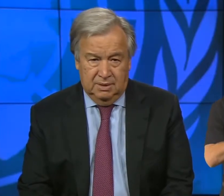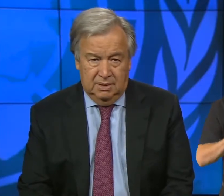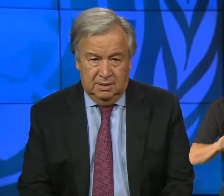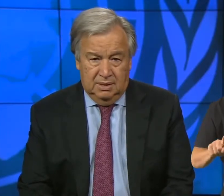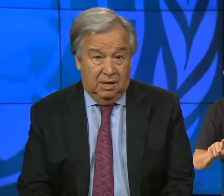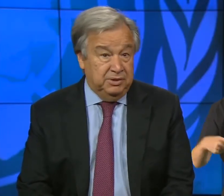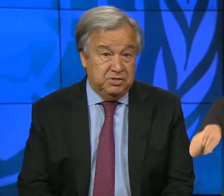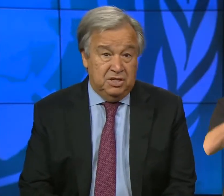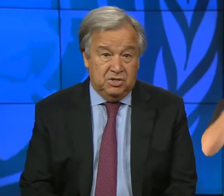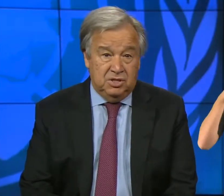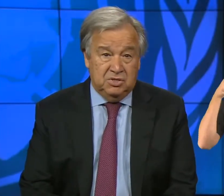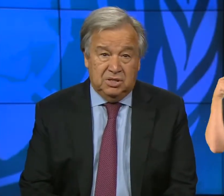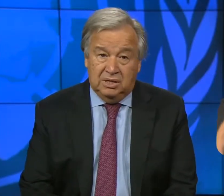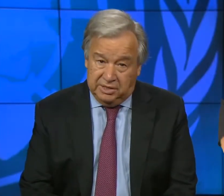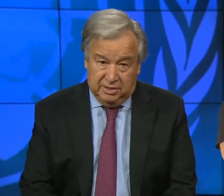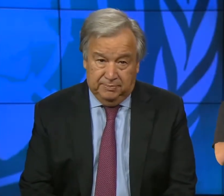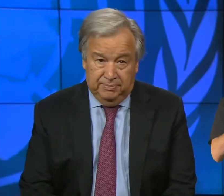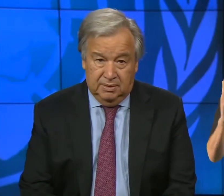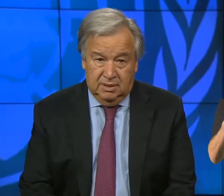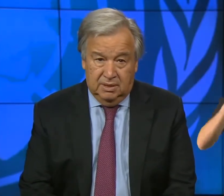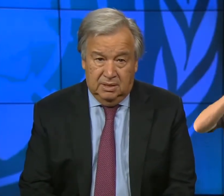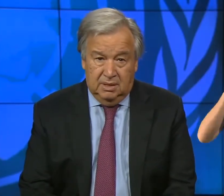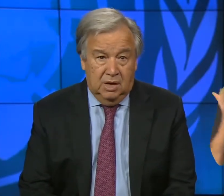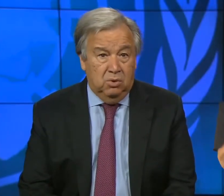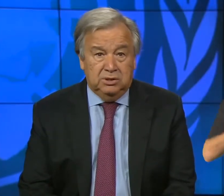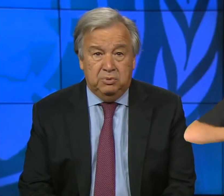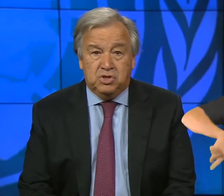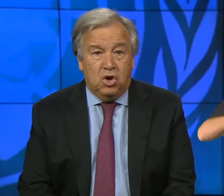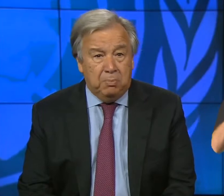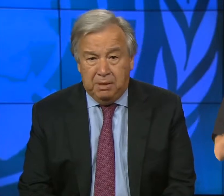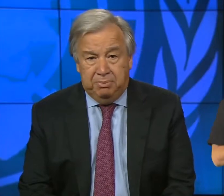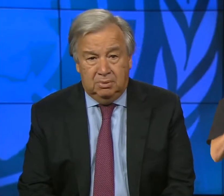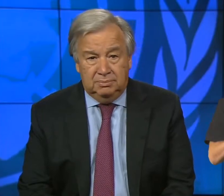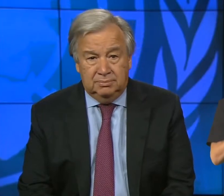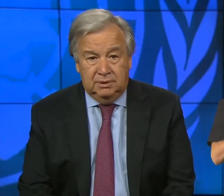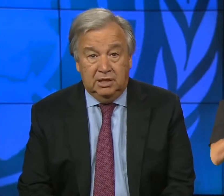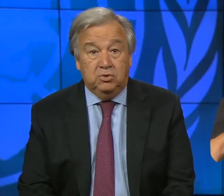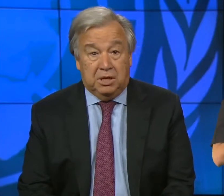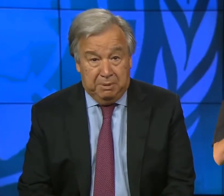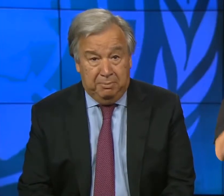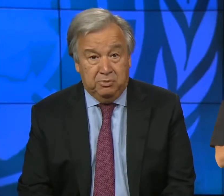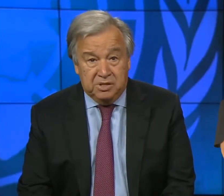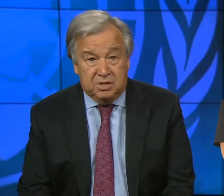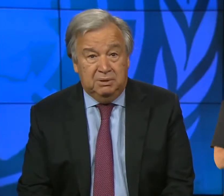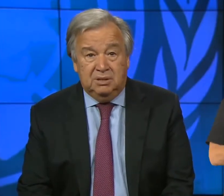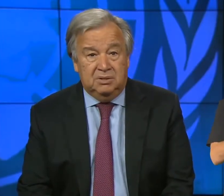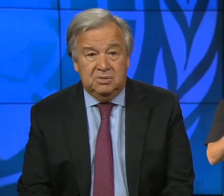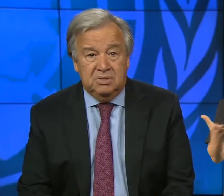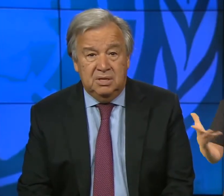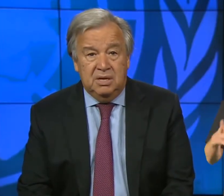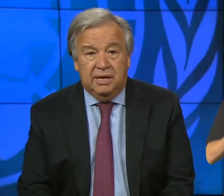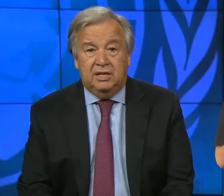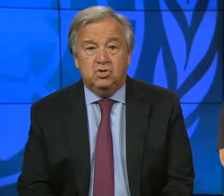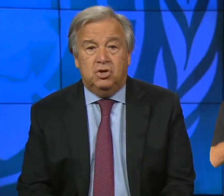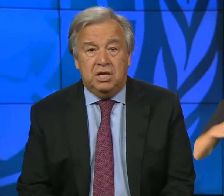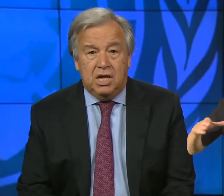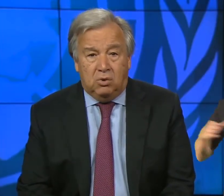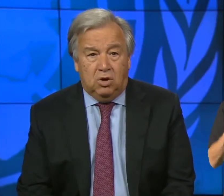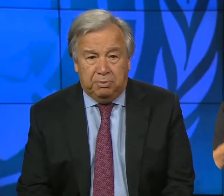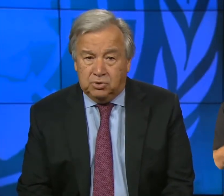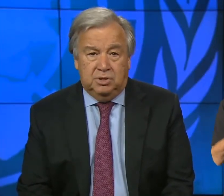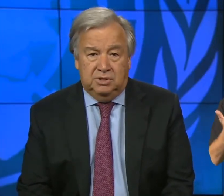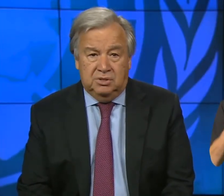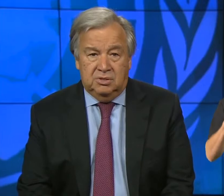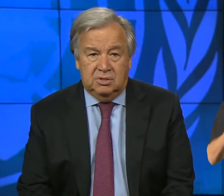operations. Our destination is clear: a world in which all people, including people with disabilities, can